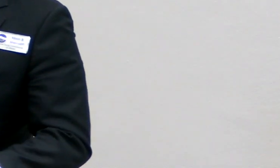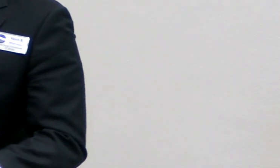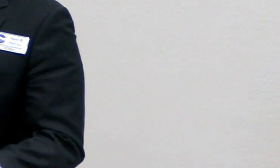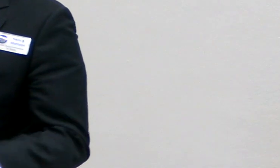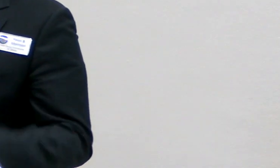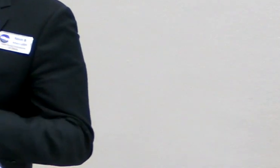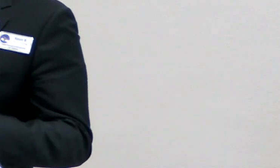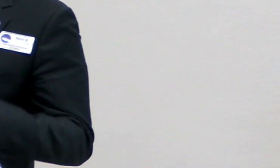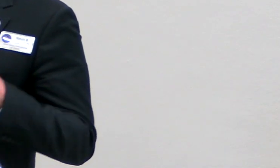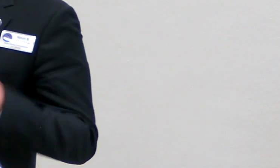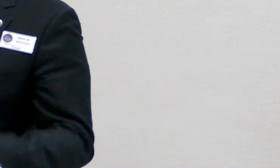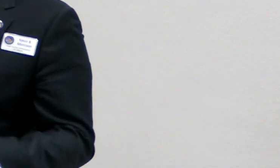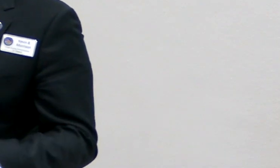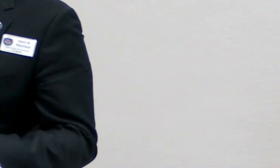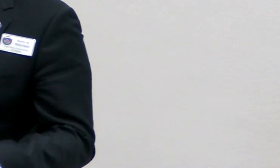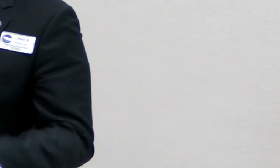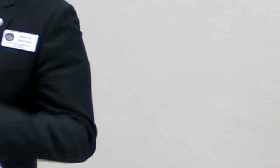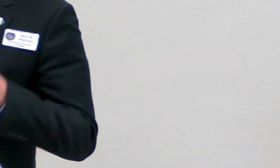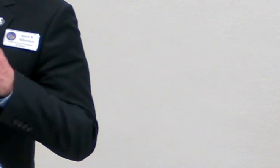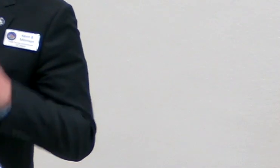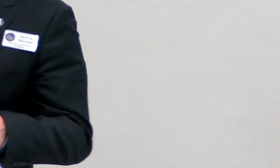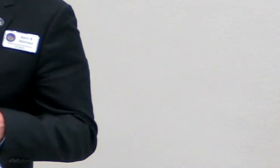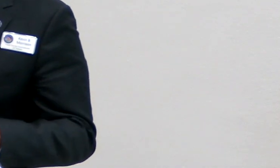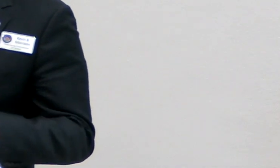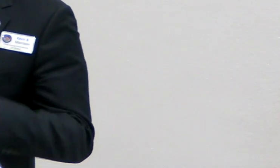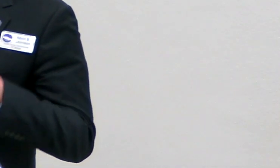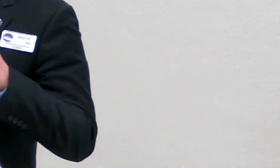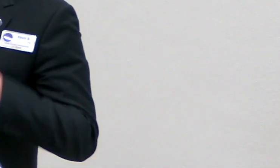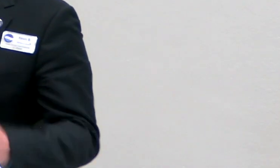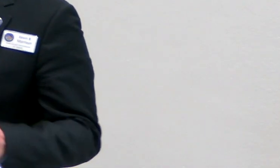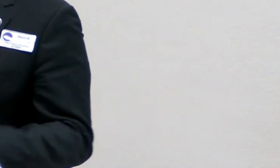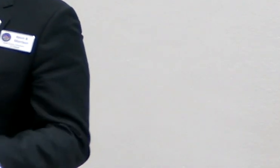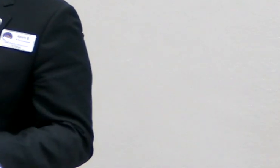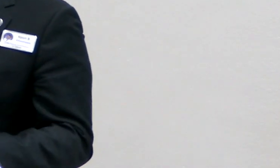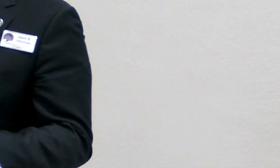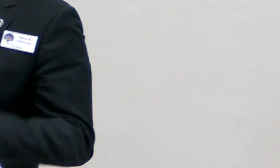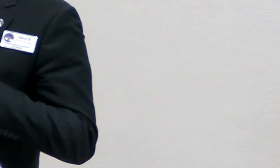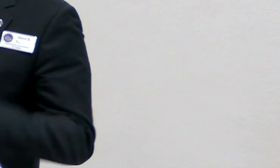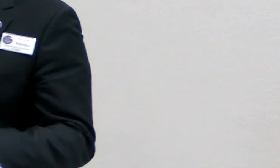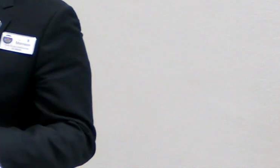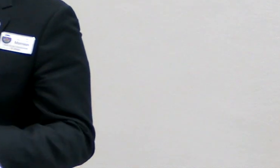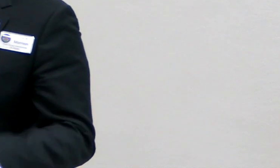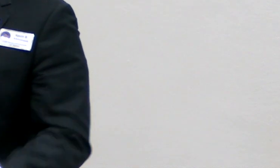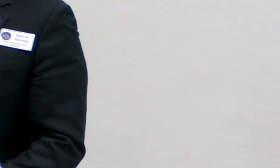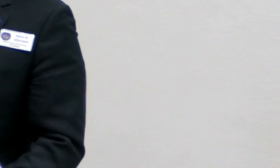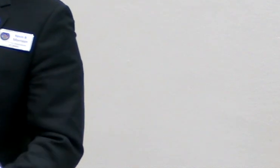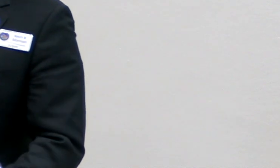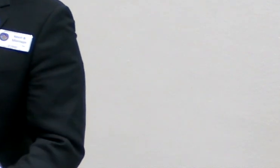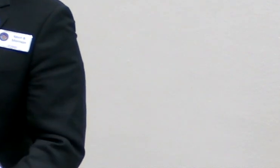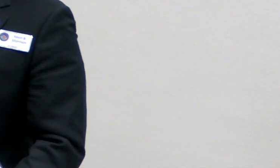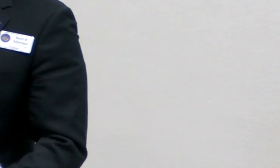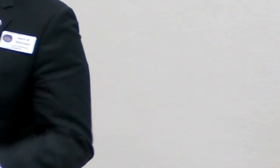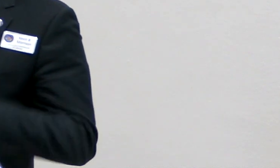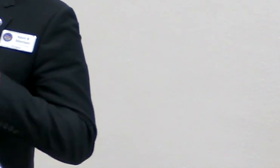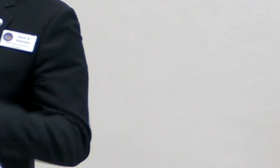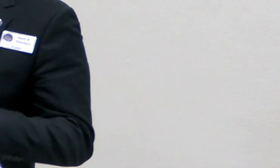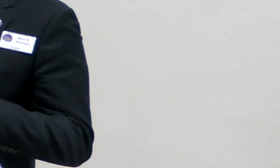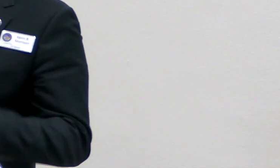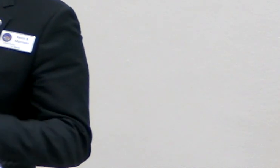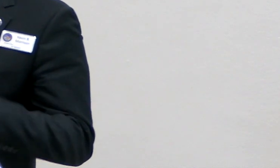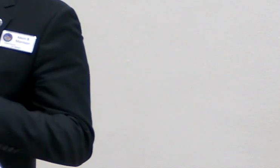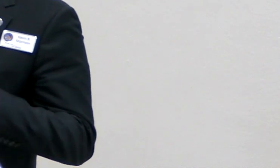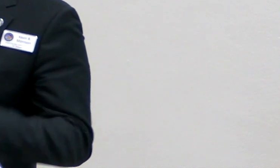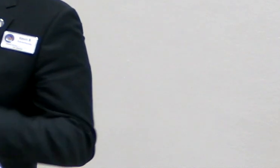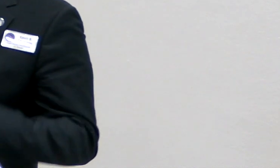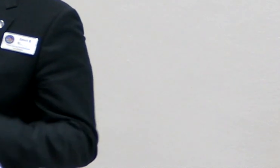our 2022 budget at Cook County, we have not raised any new taxes for the county, and we've kept our levy